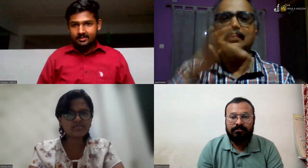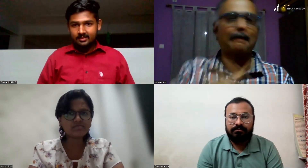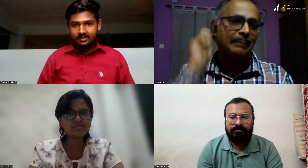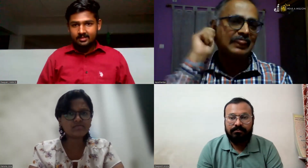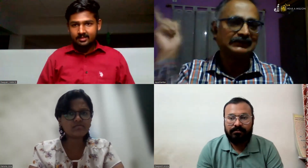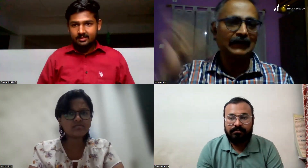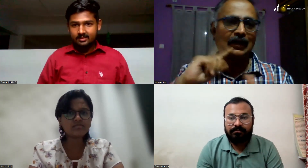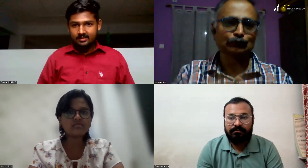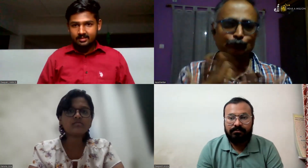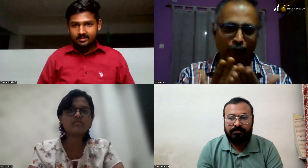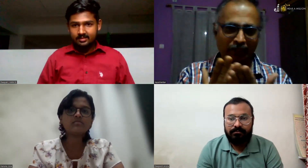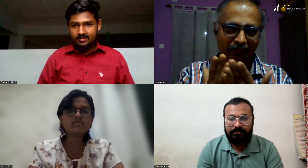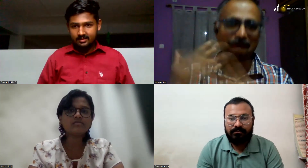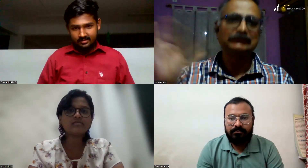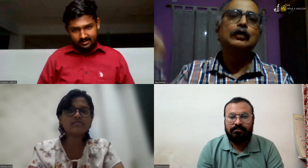sorry.